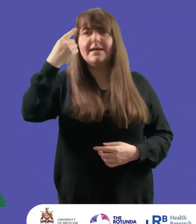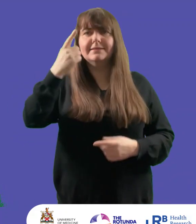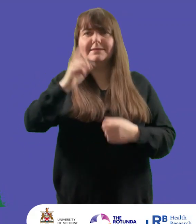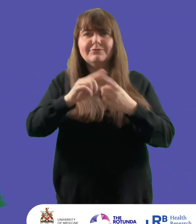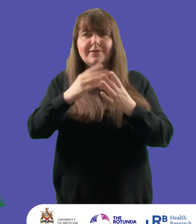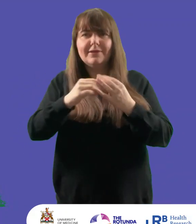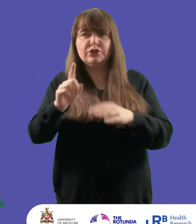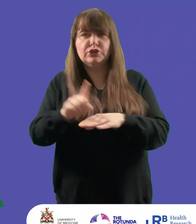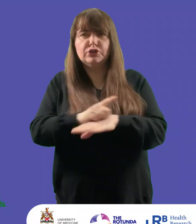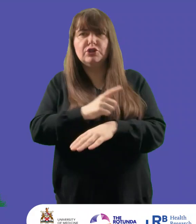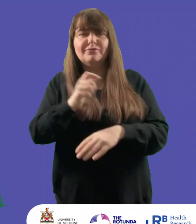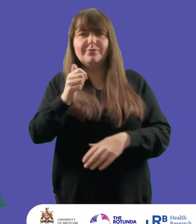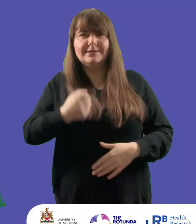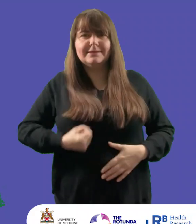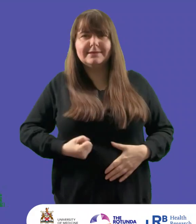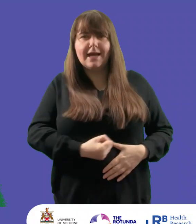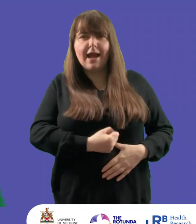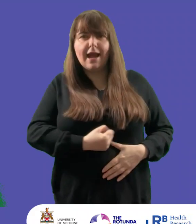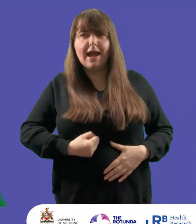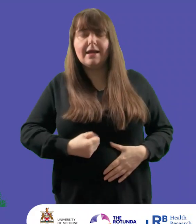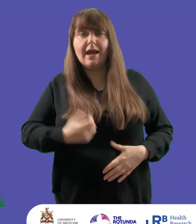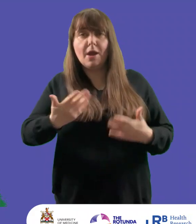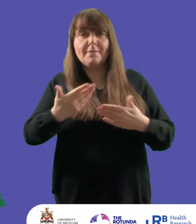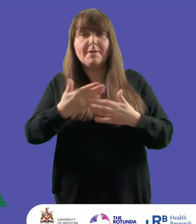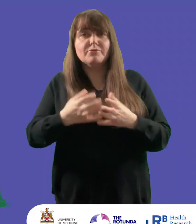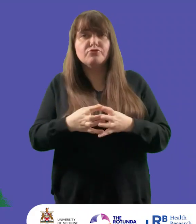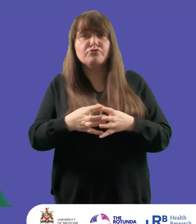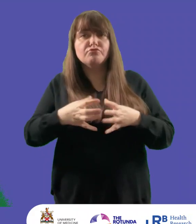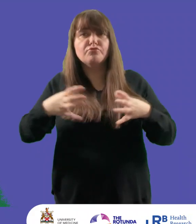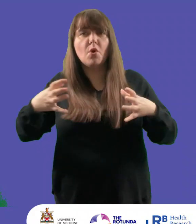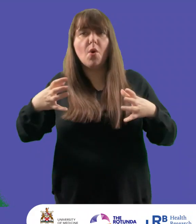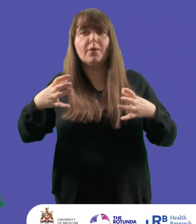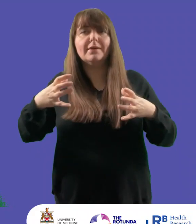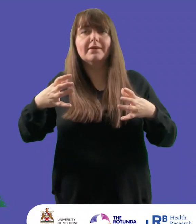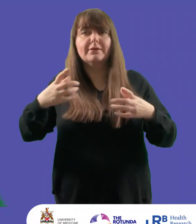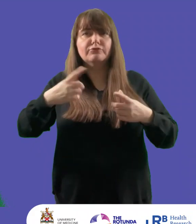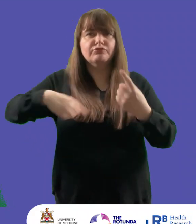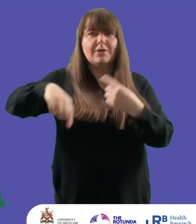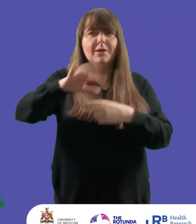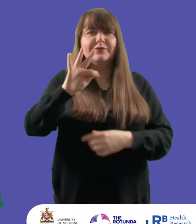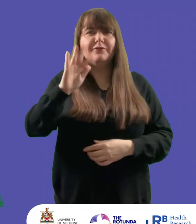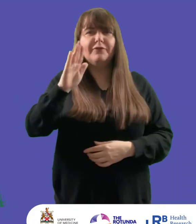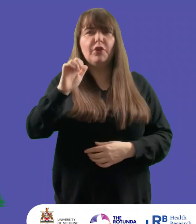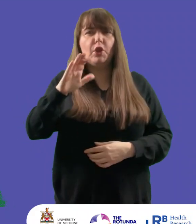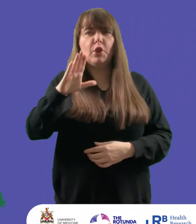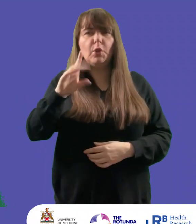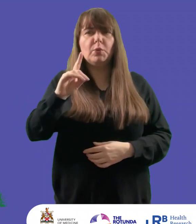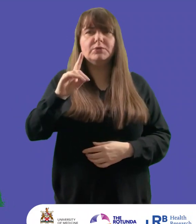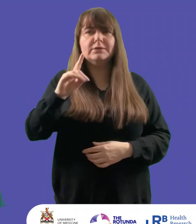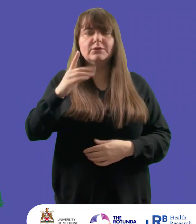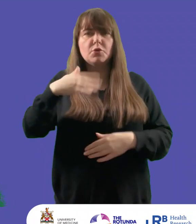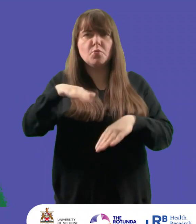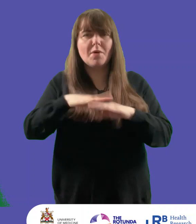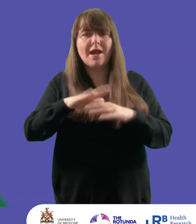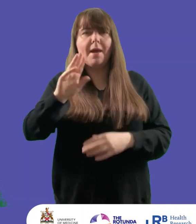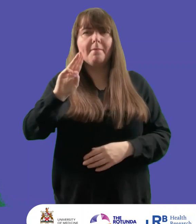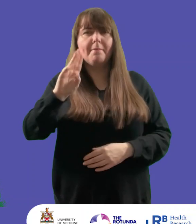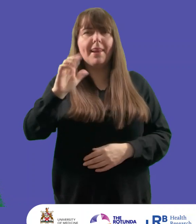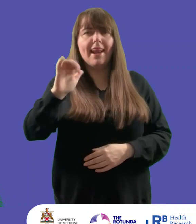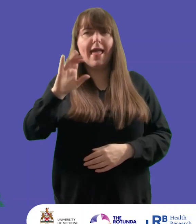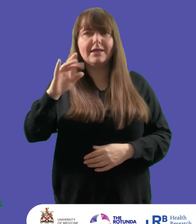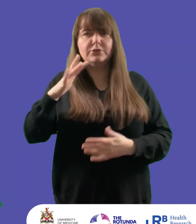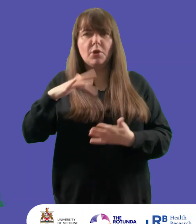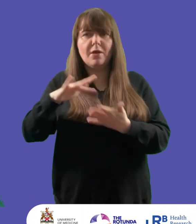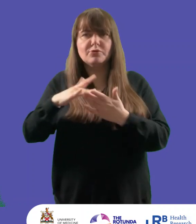face as well. Other things we look at during the anatomy scan are how baby is growing, the fluid around baby, and also the location